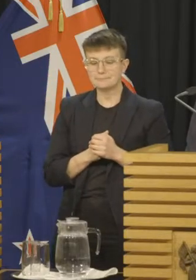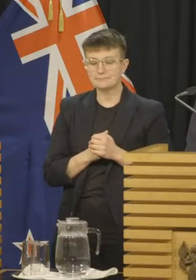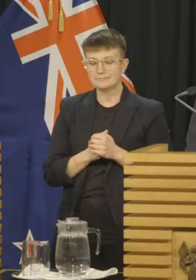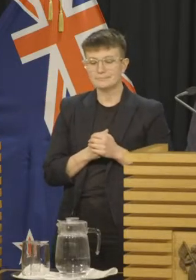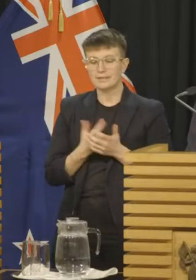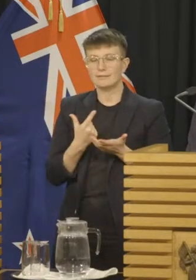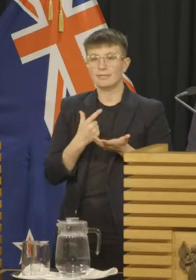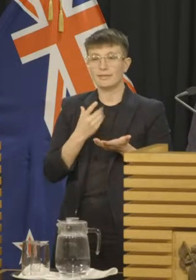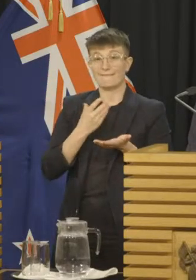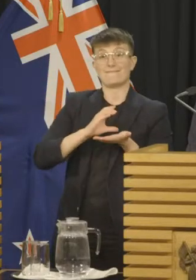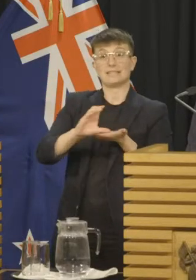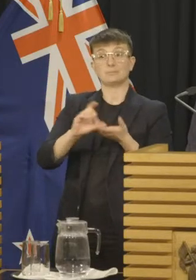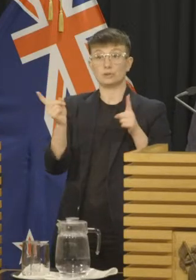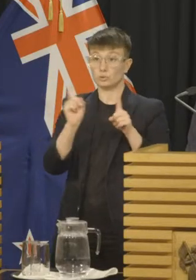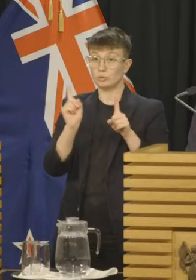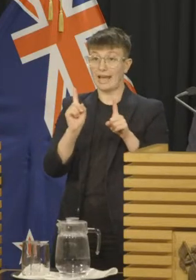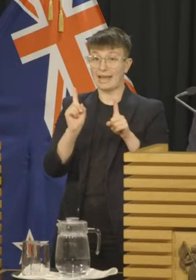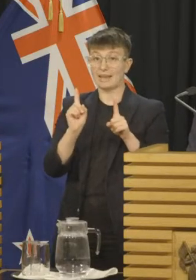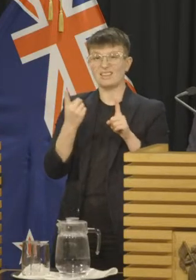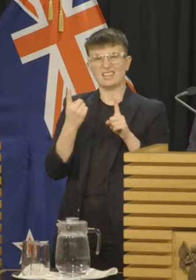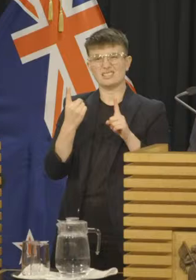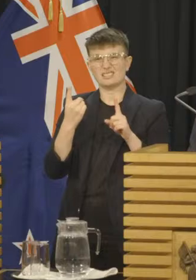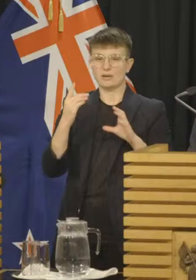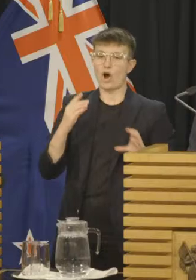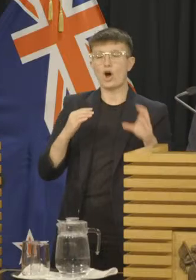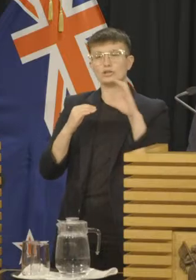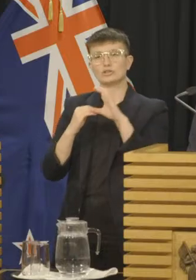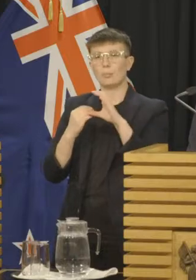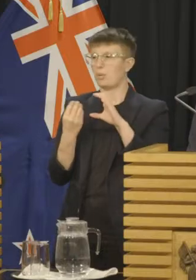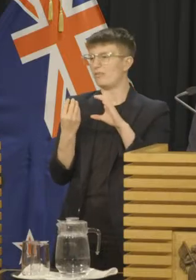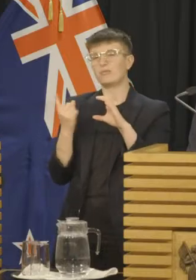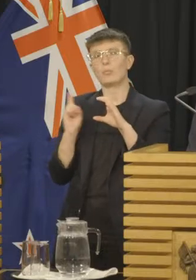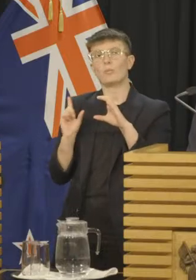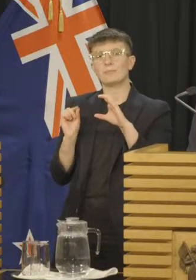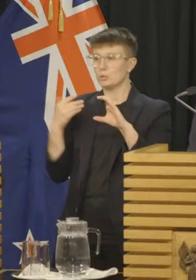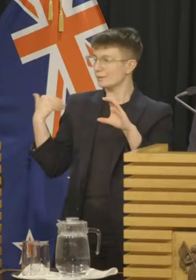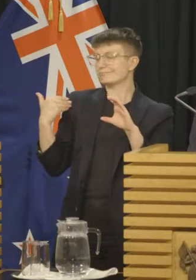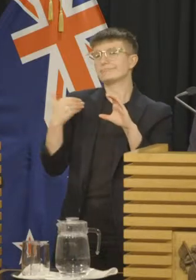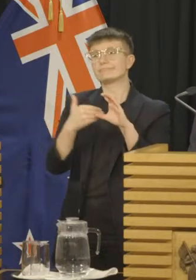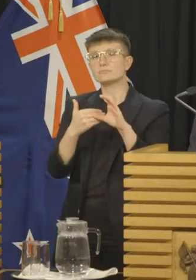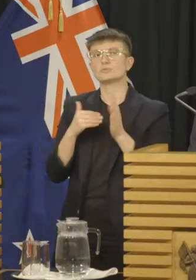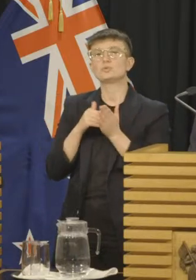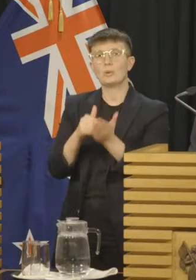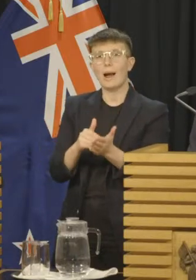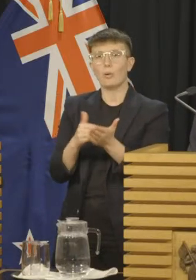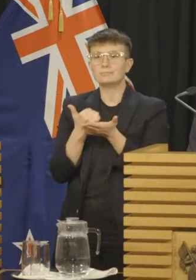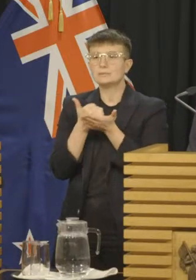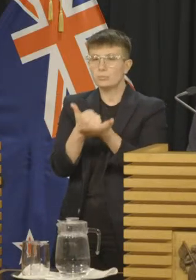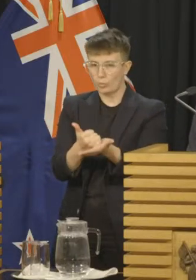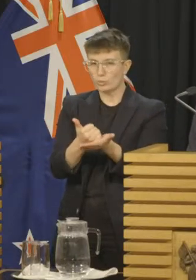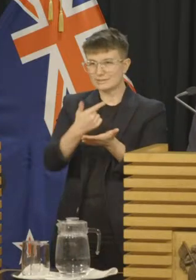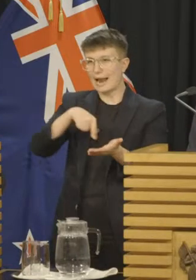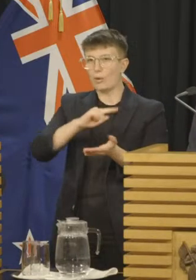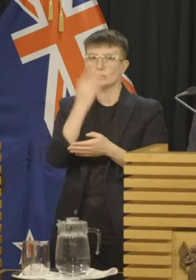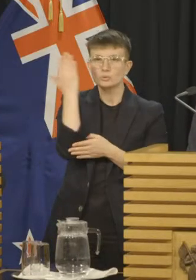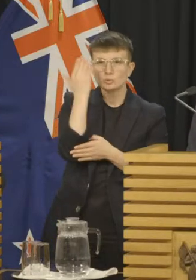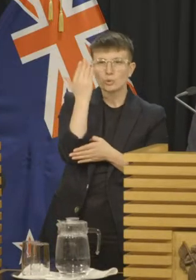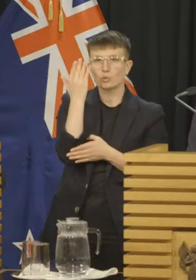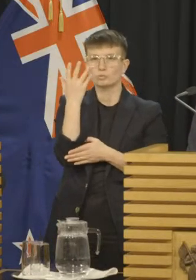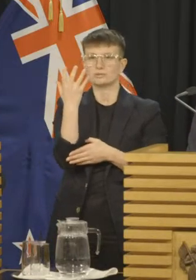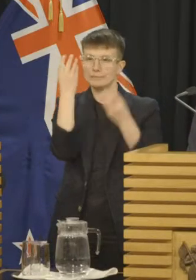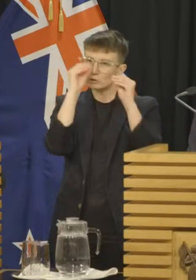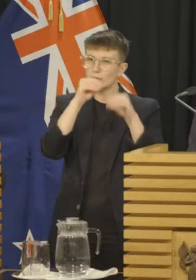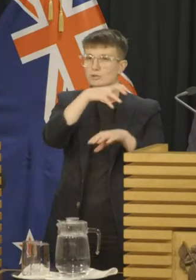has already been doing to support providers and students, such as enabling PTEs to hibernate, establishing